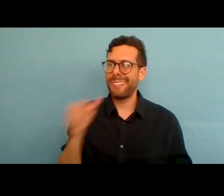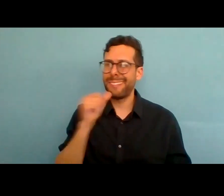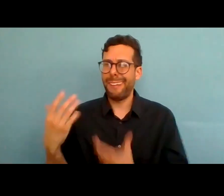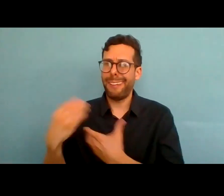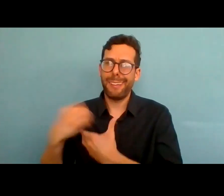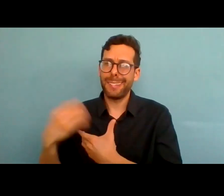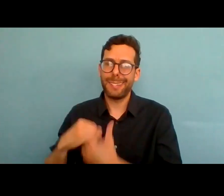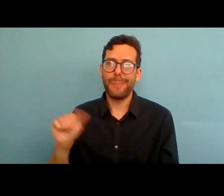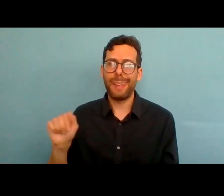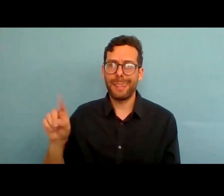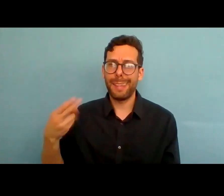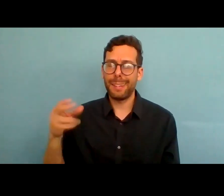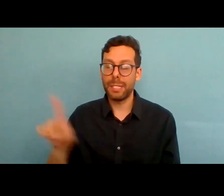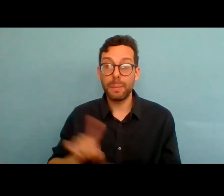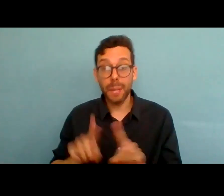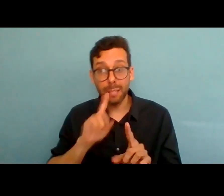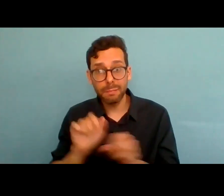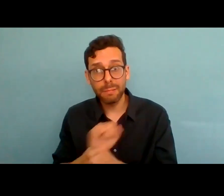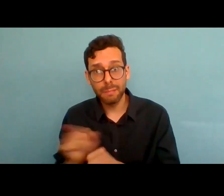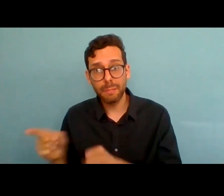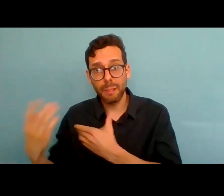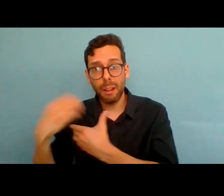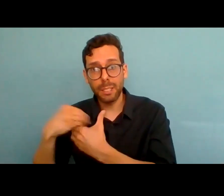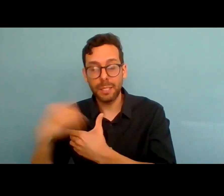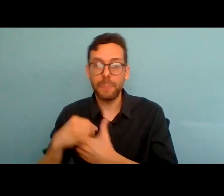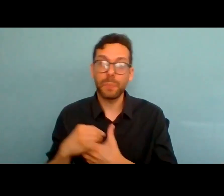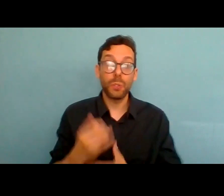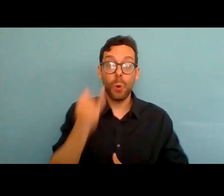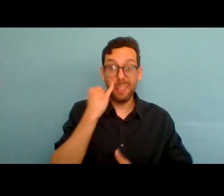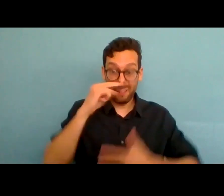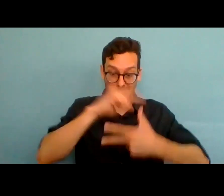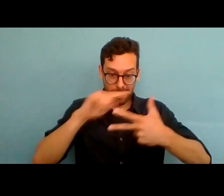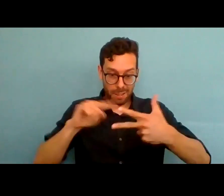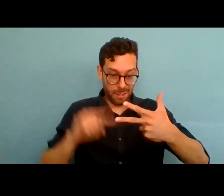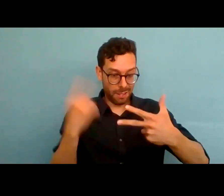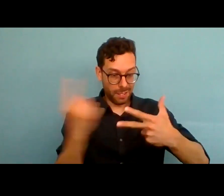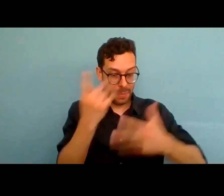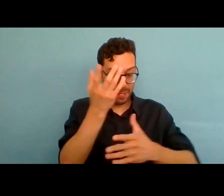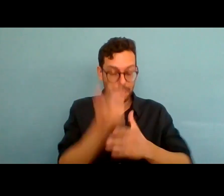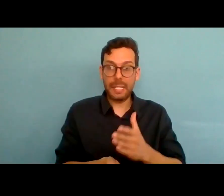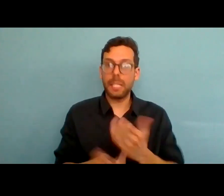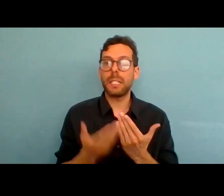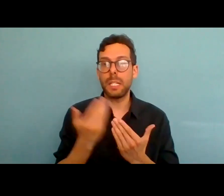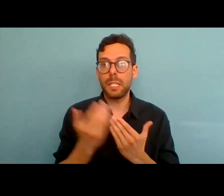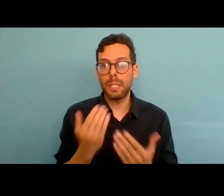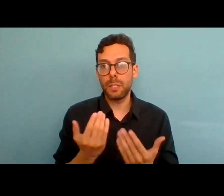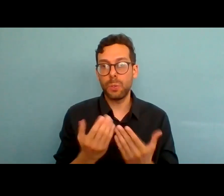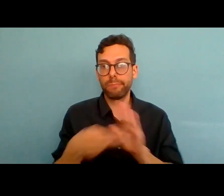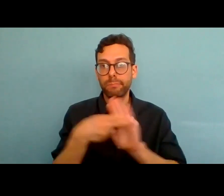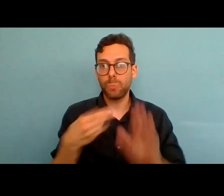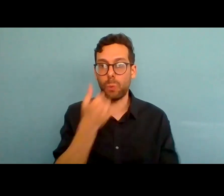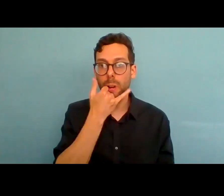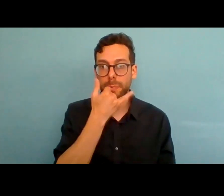very, very easy if you lack any one of those elements to miss the mark, which sets that individual